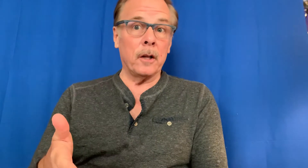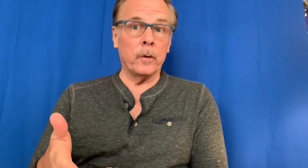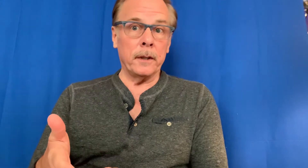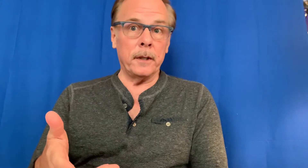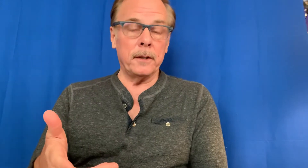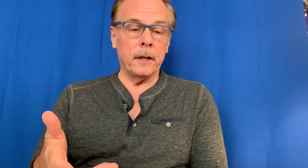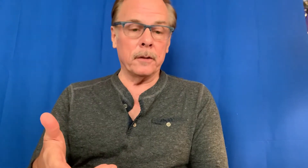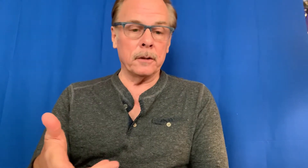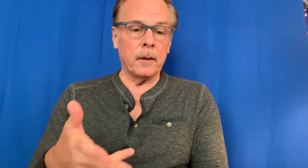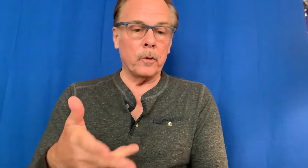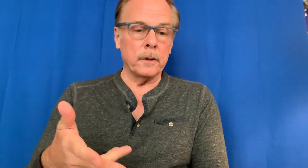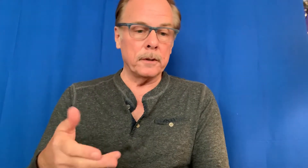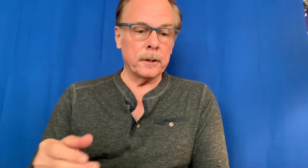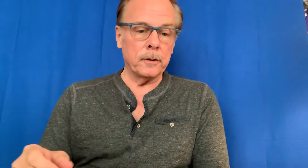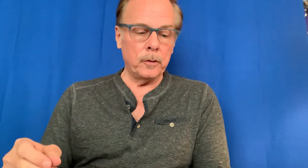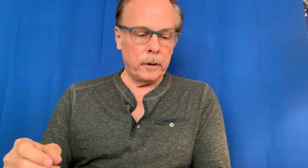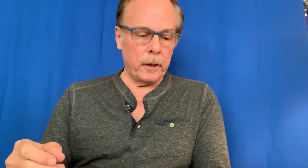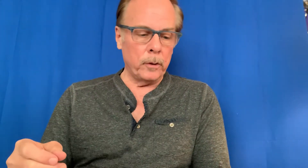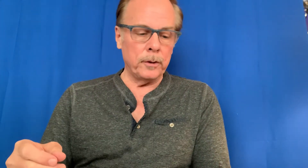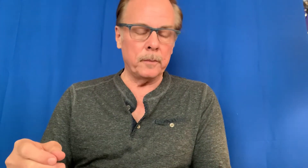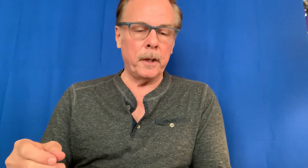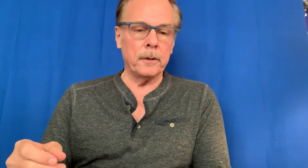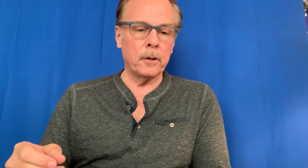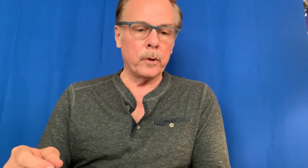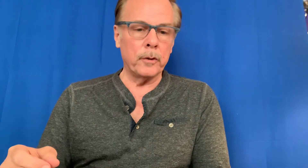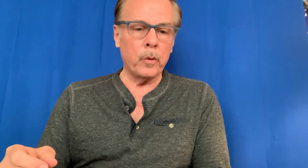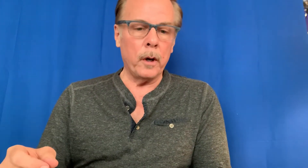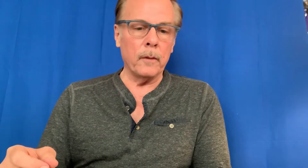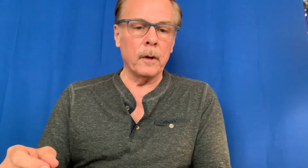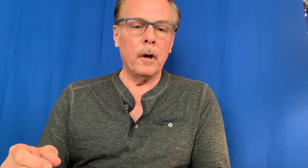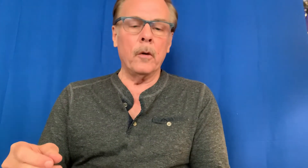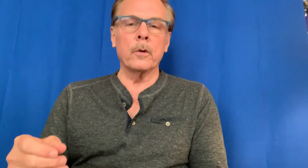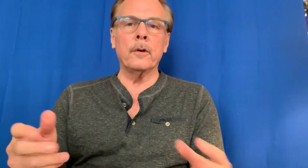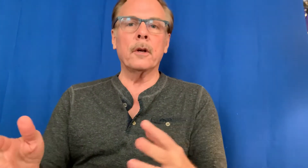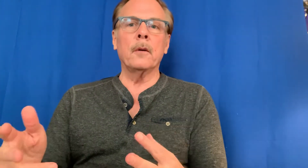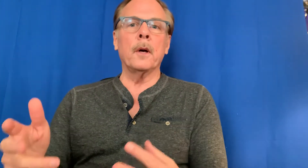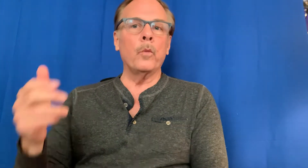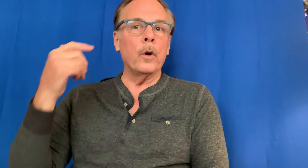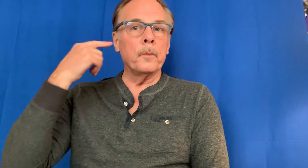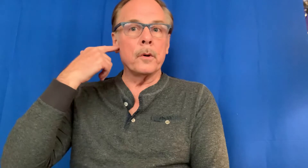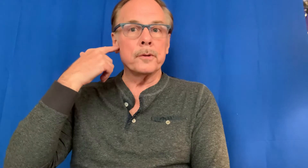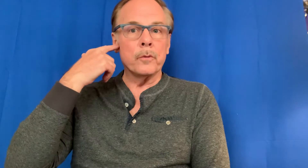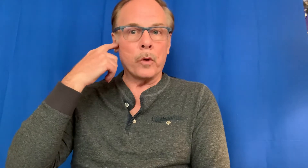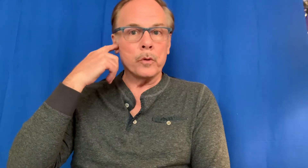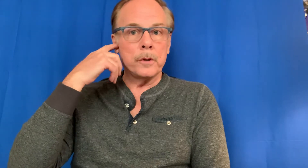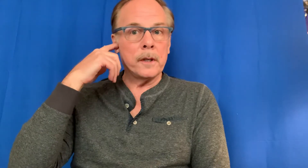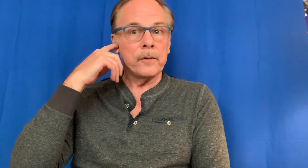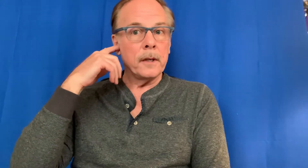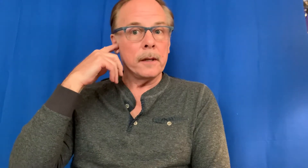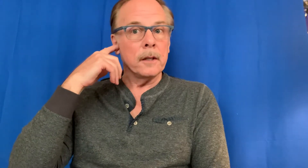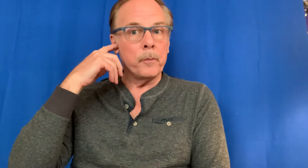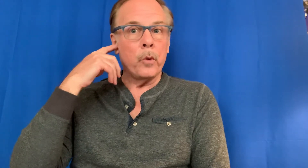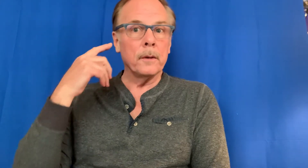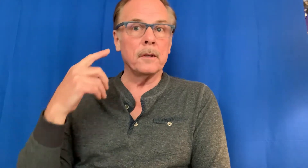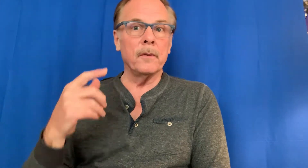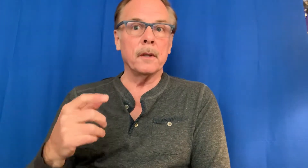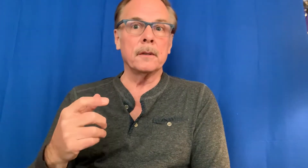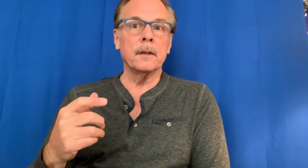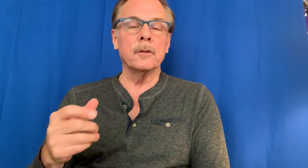following details. And I'm on to 6-2 now, which is page 312. We're talking about one-person role shift, and the importance of this is